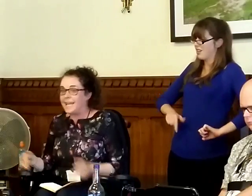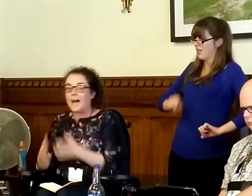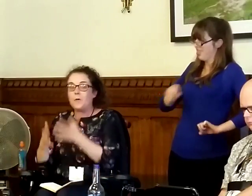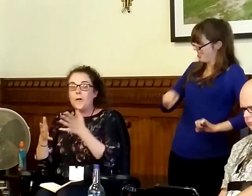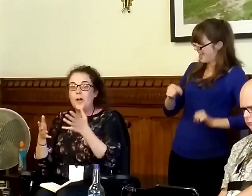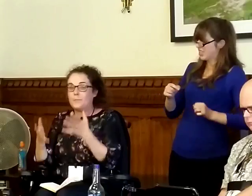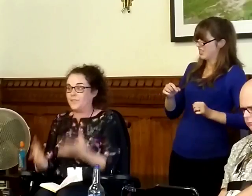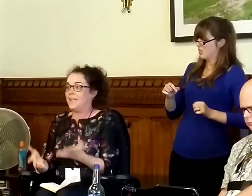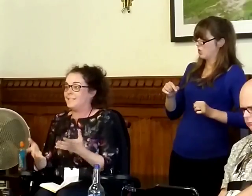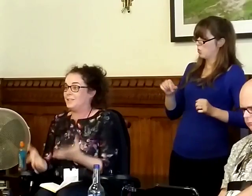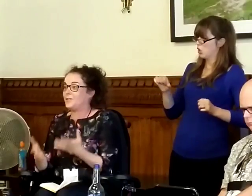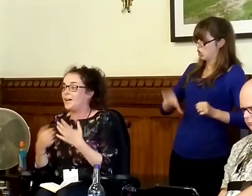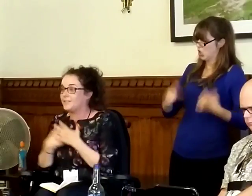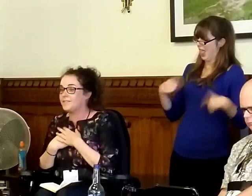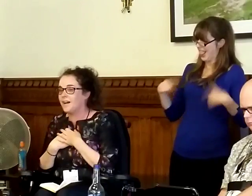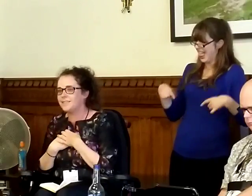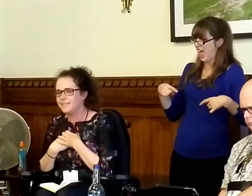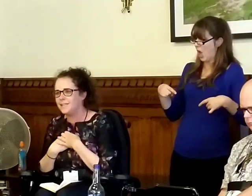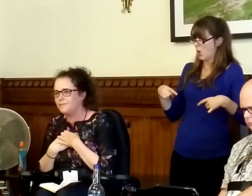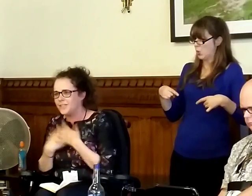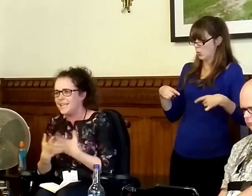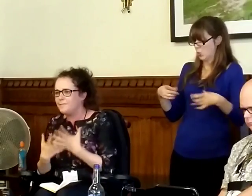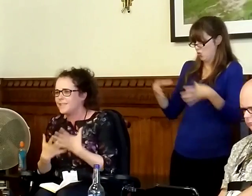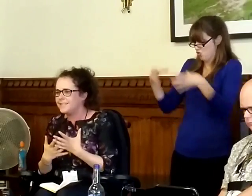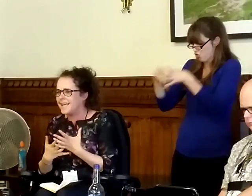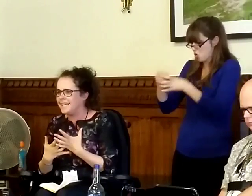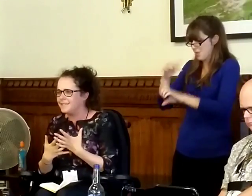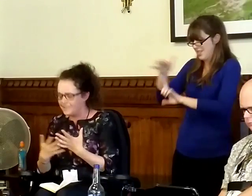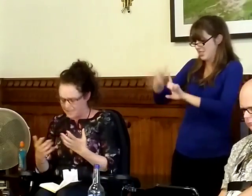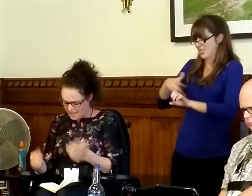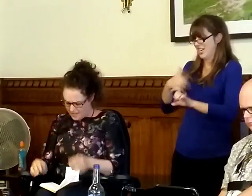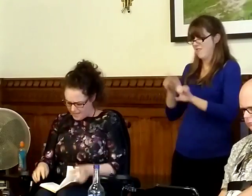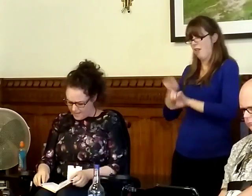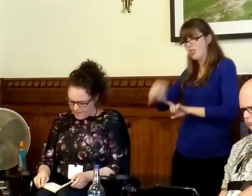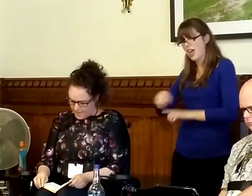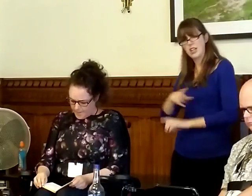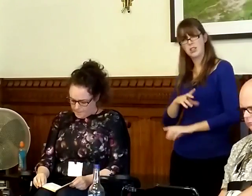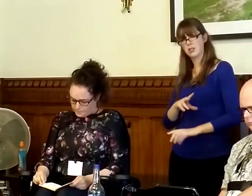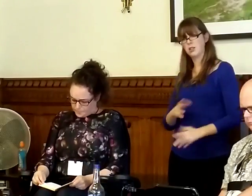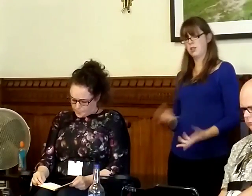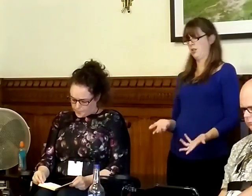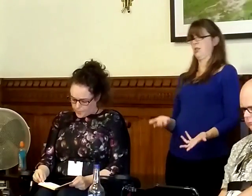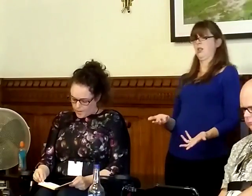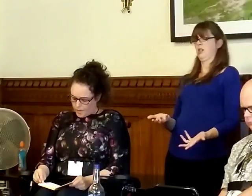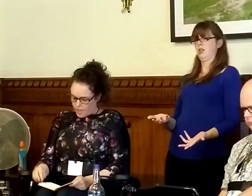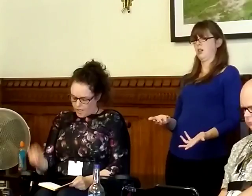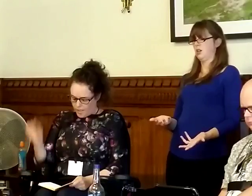should allow a percentage of our society to live these days?